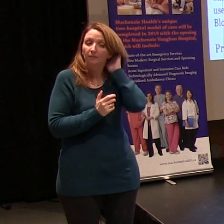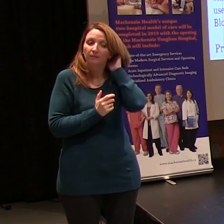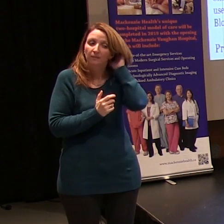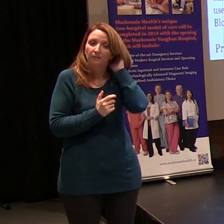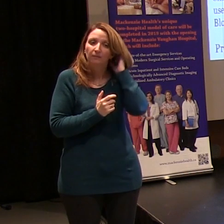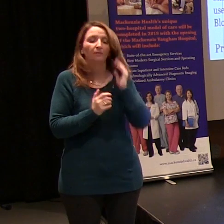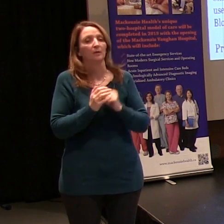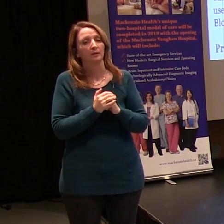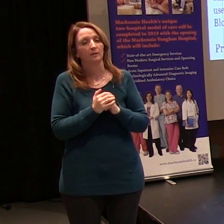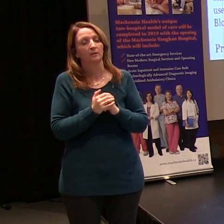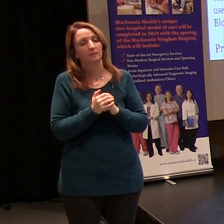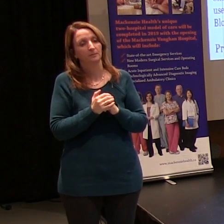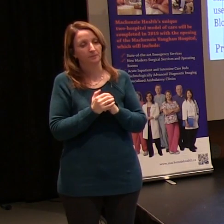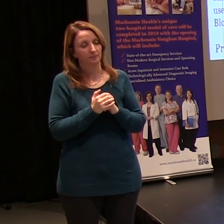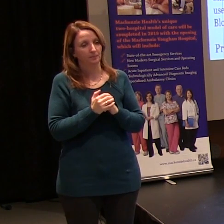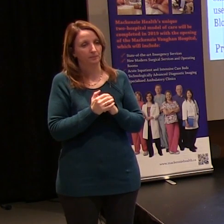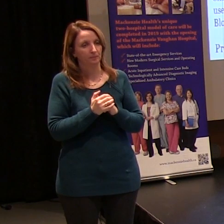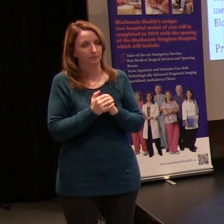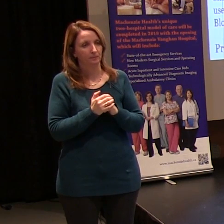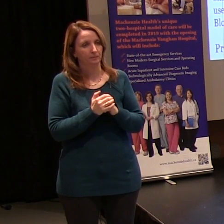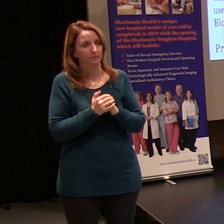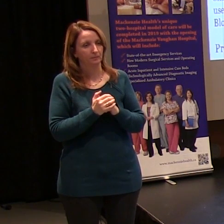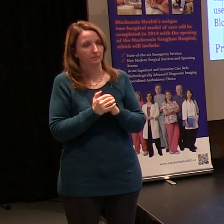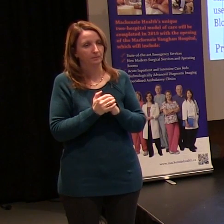see here, that we have a very